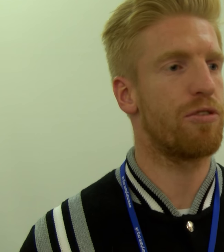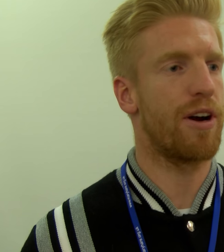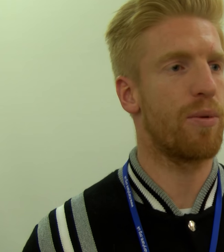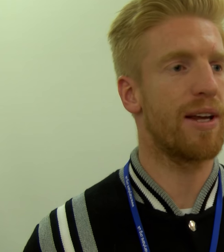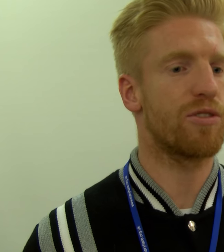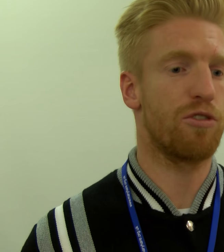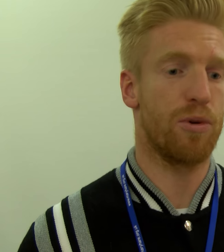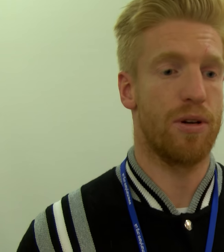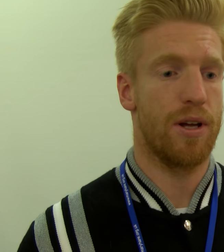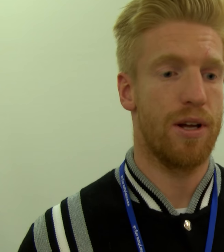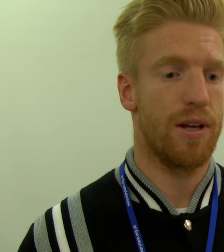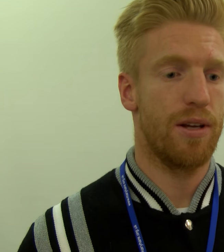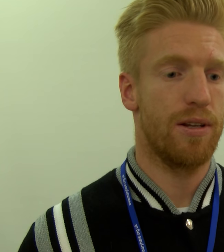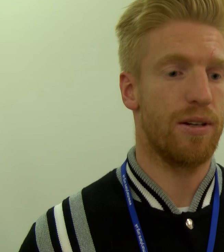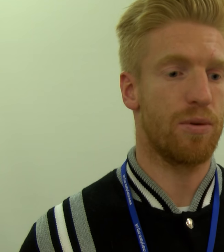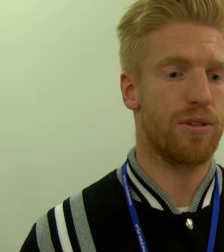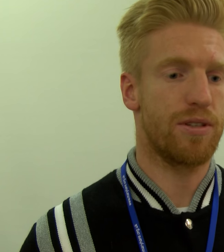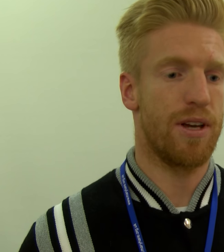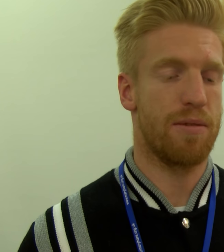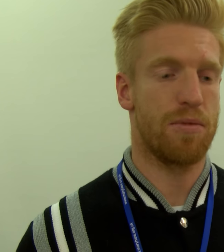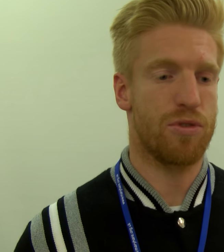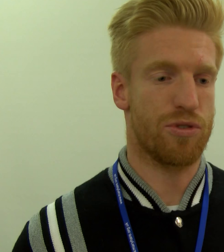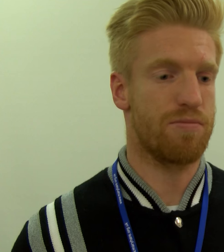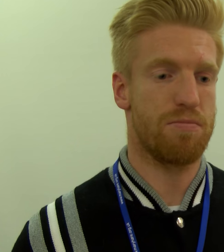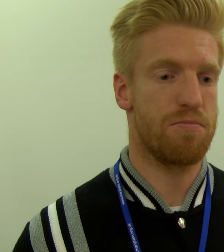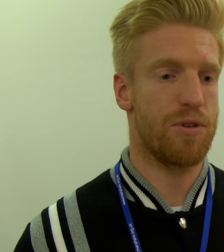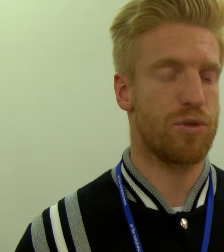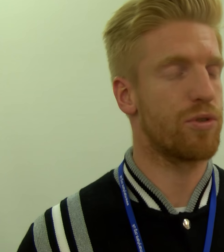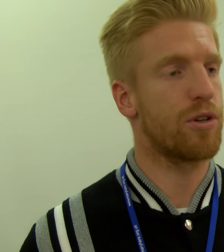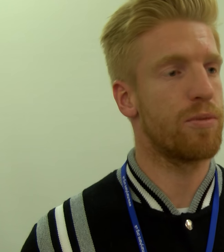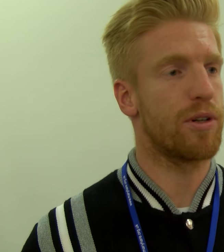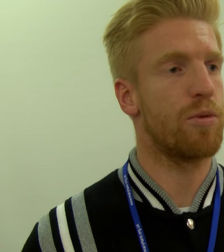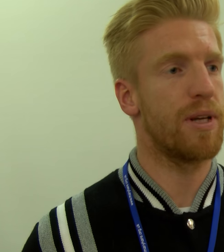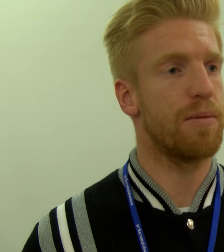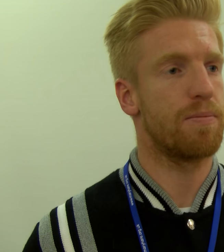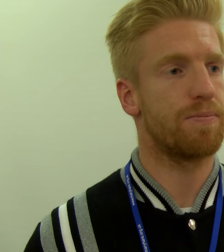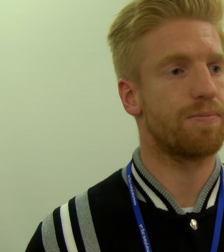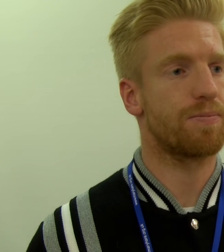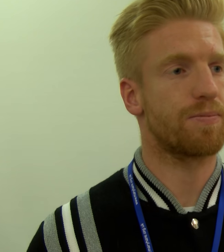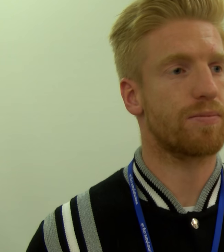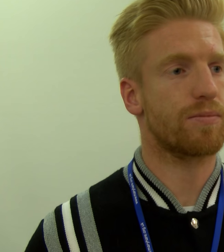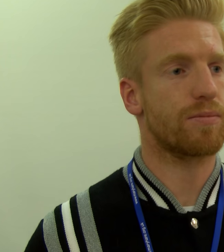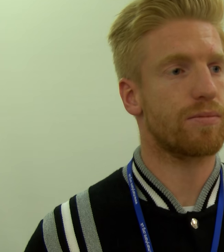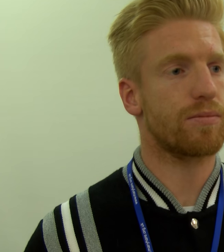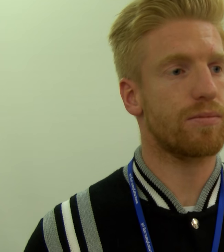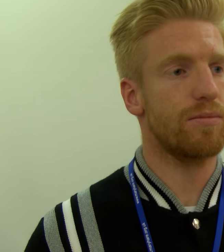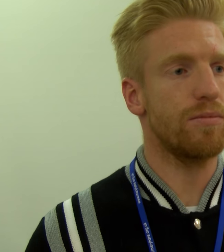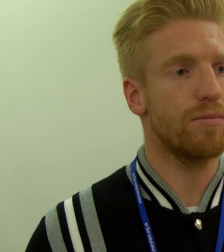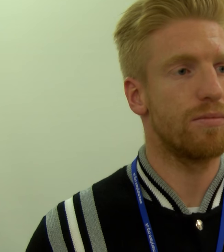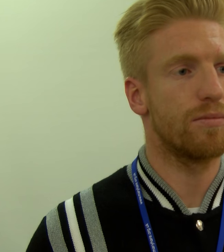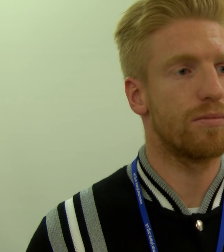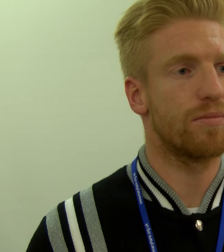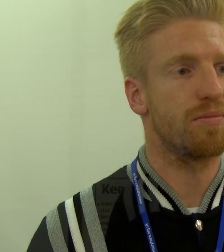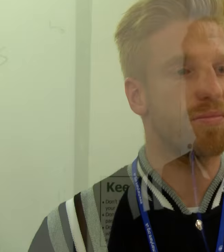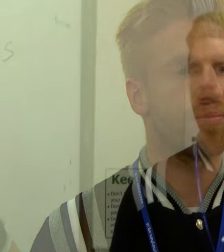we're so far away and stuff but you know it's just it's good to come and meet them. Yeah they seem really engaged today and it's